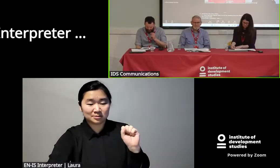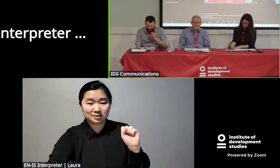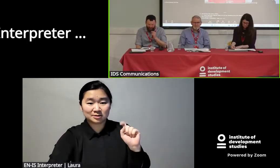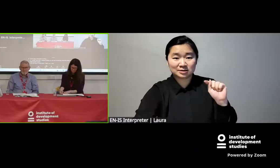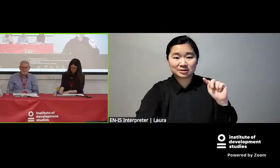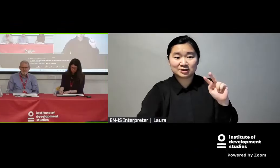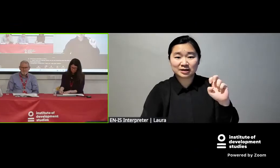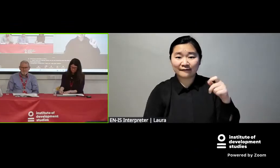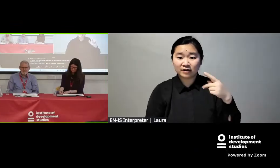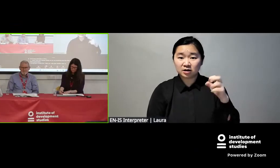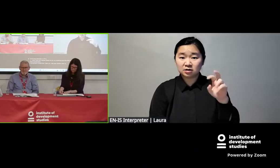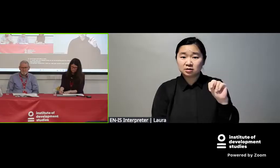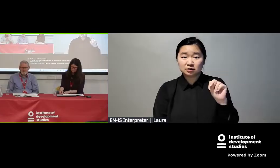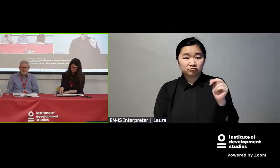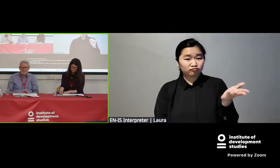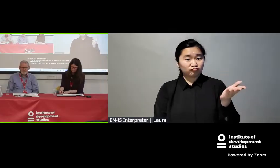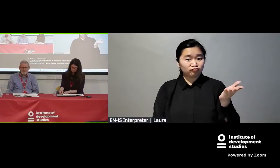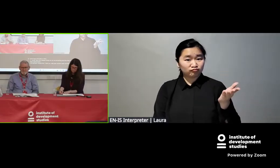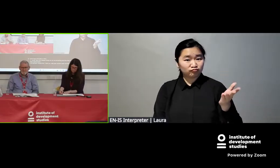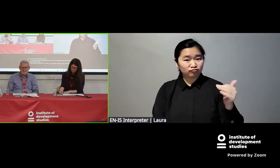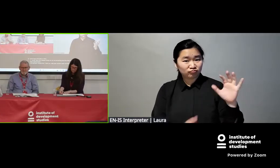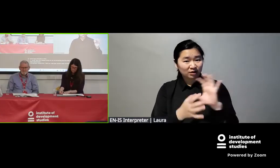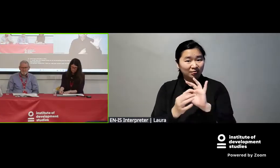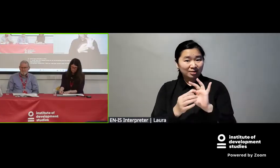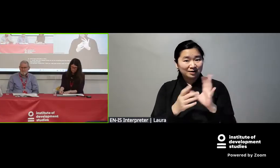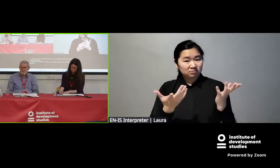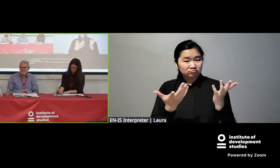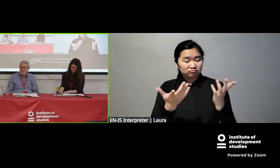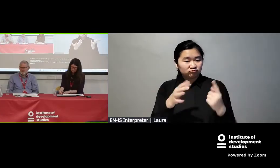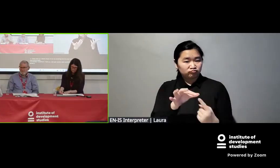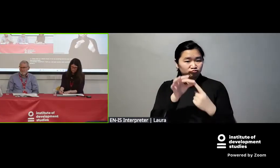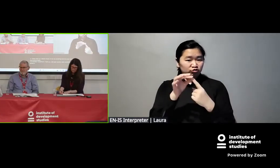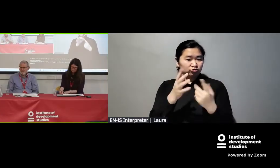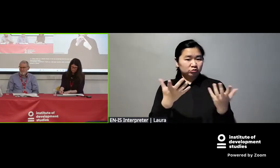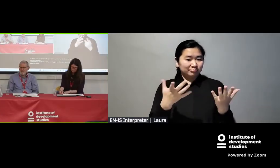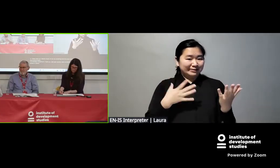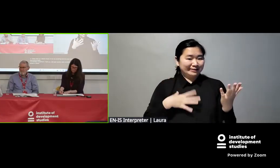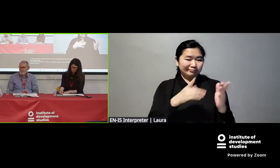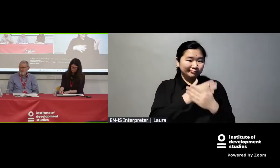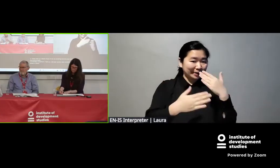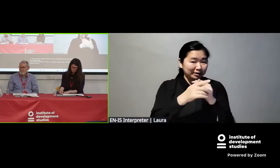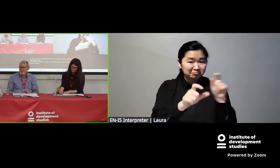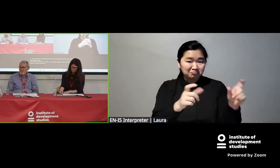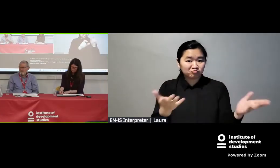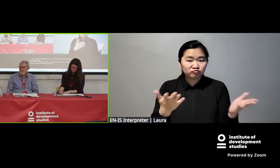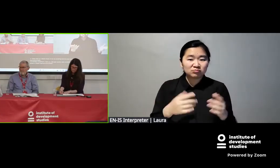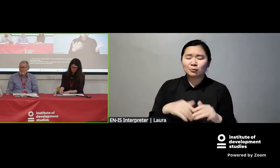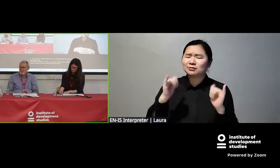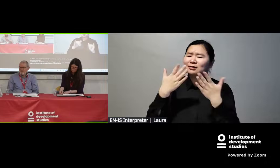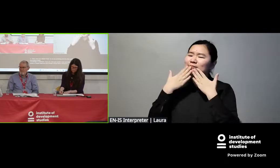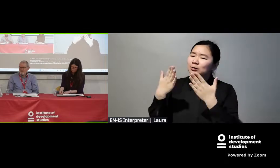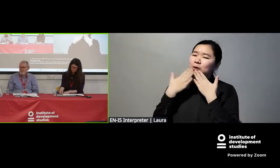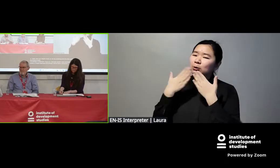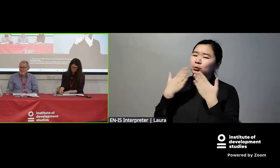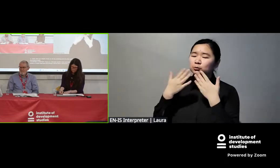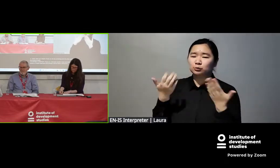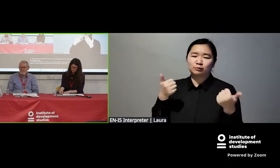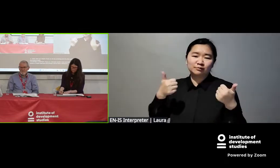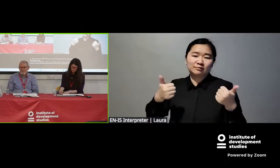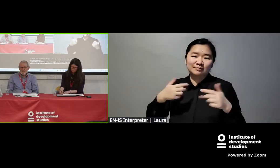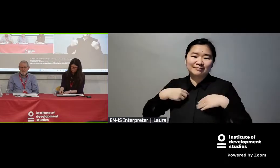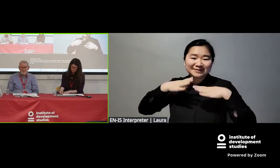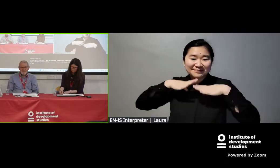communication challenges as well. So one of the papers in the bulletin focuses on this group, which